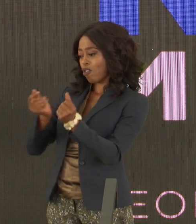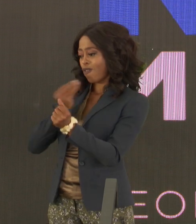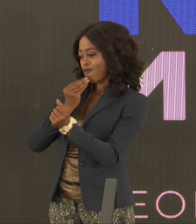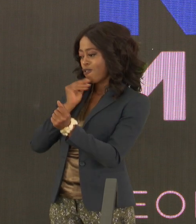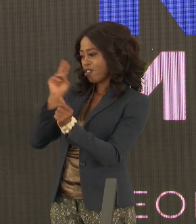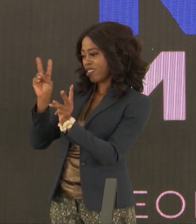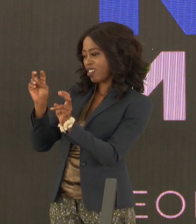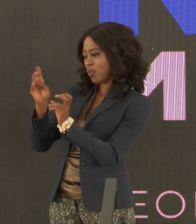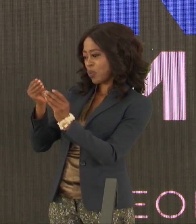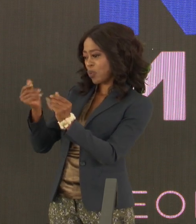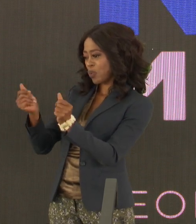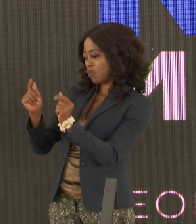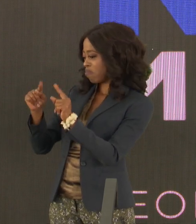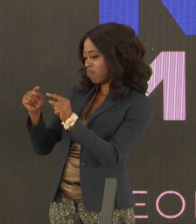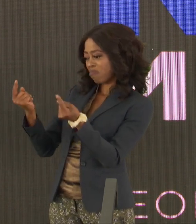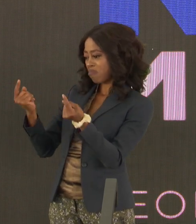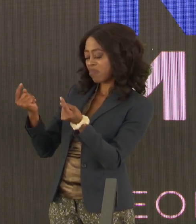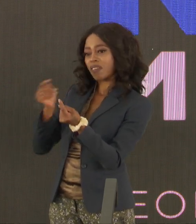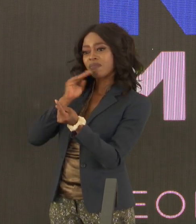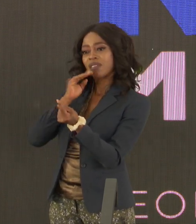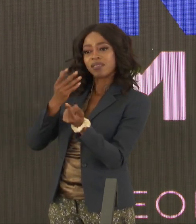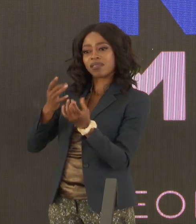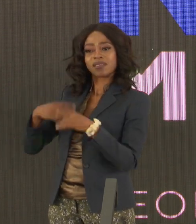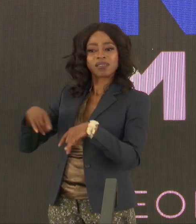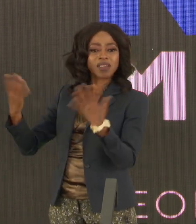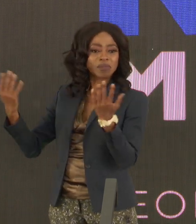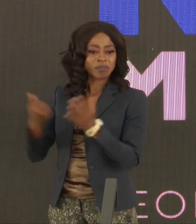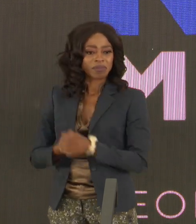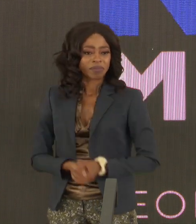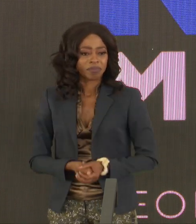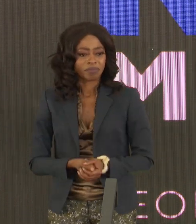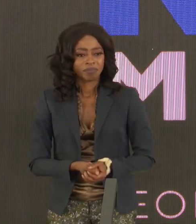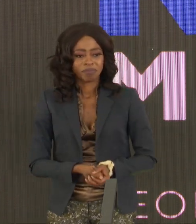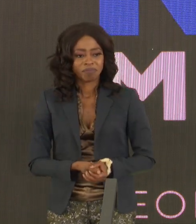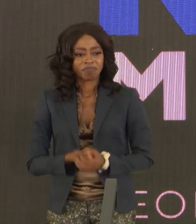food, then you must just as well close everything down.